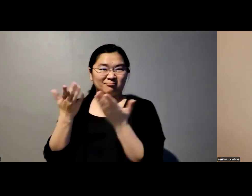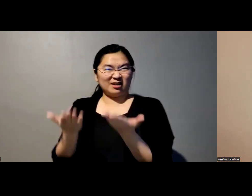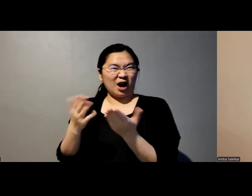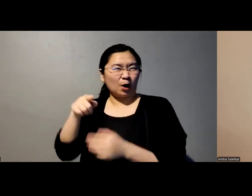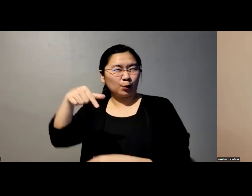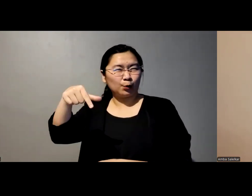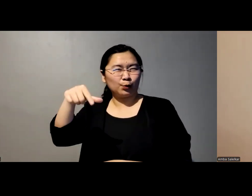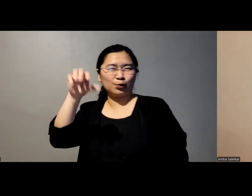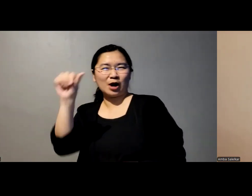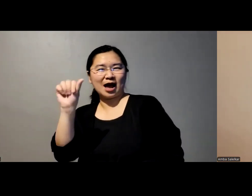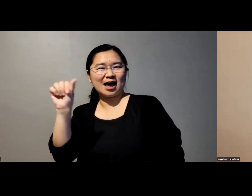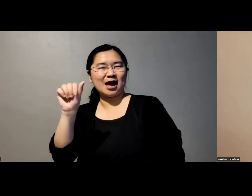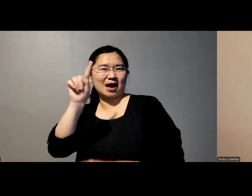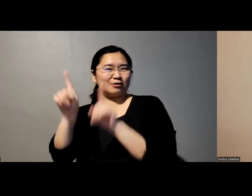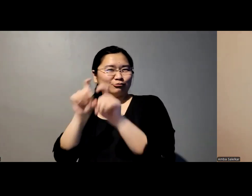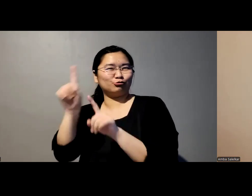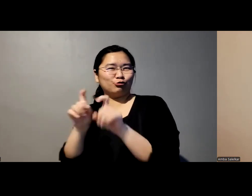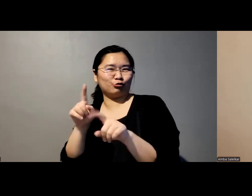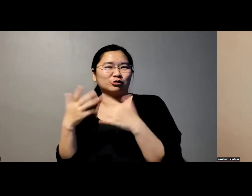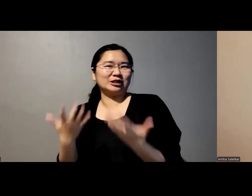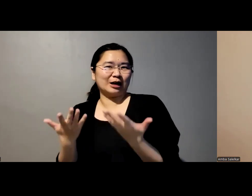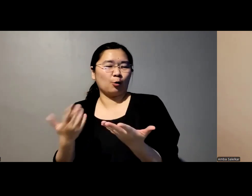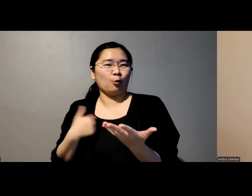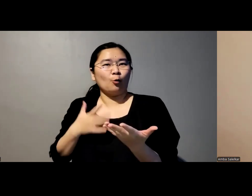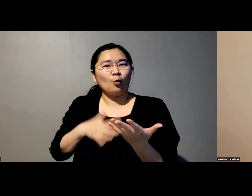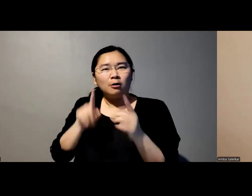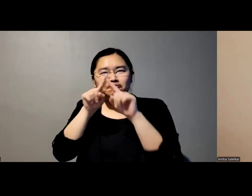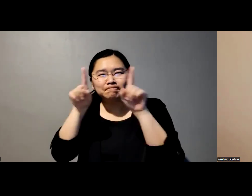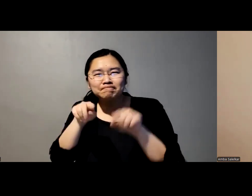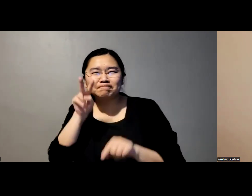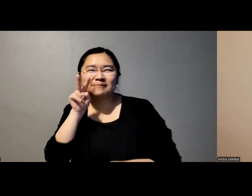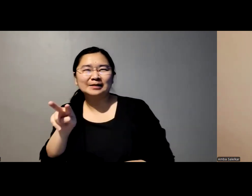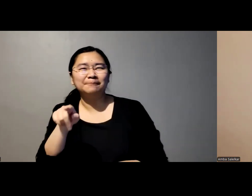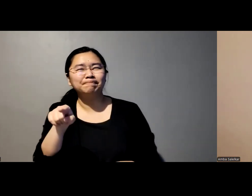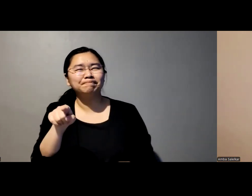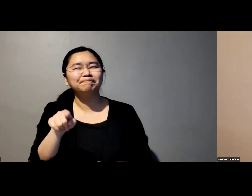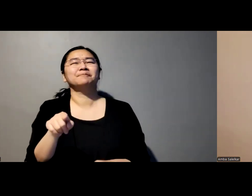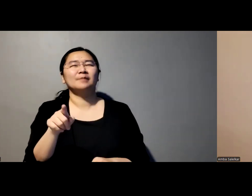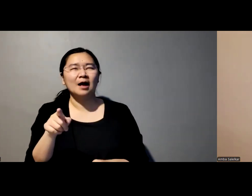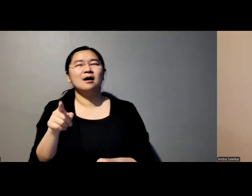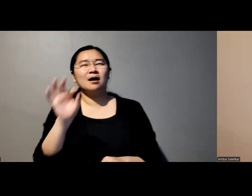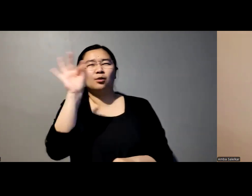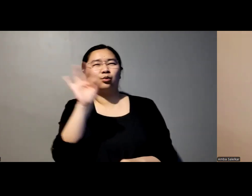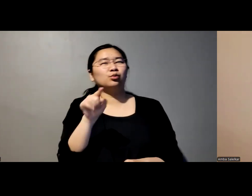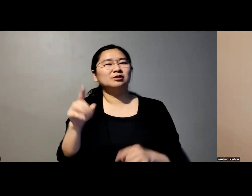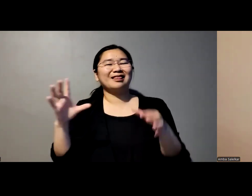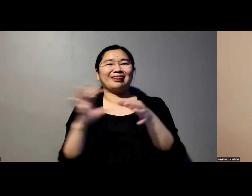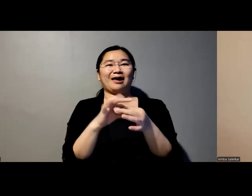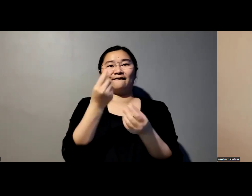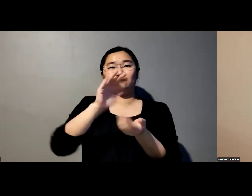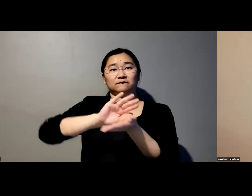to deinstitutionalization in a period of 10 years. And in parallel to that, the movement advocated for